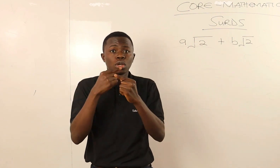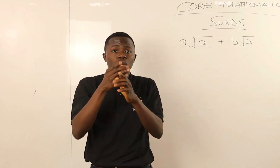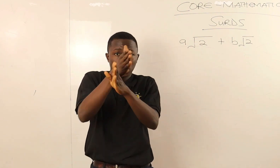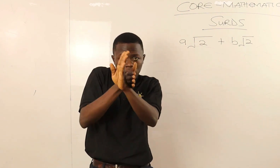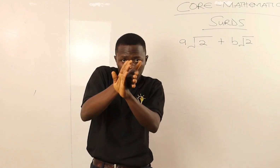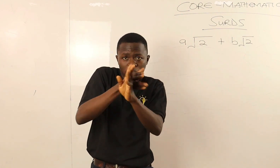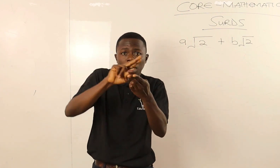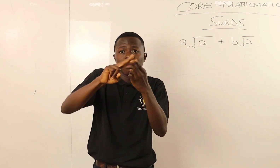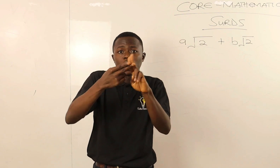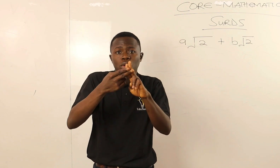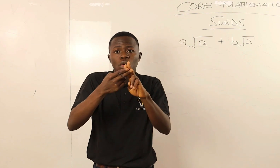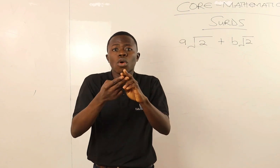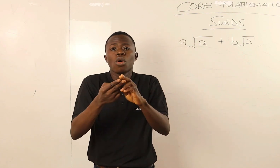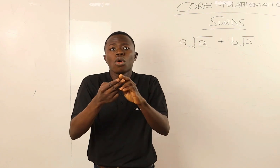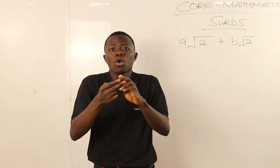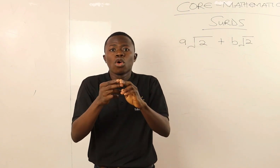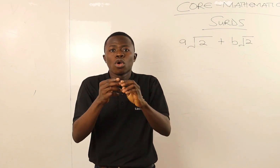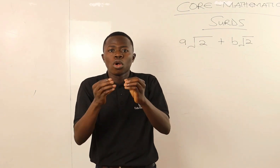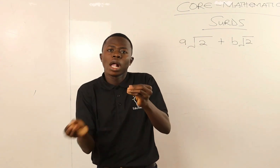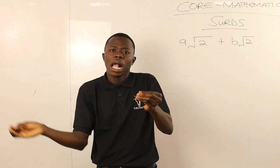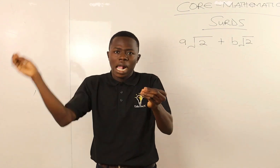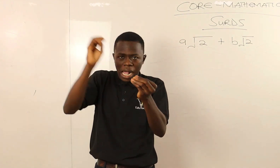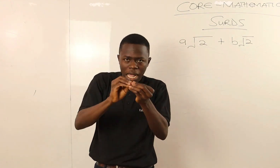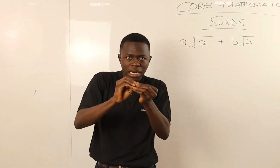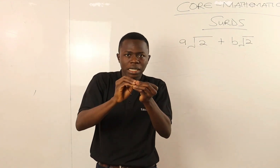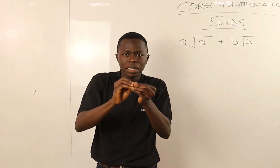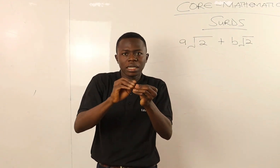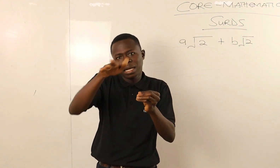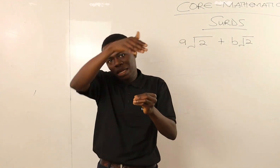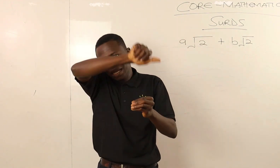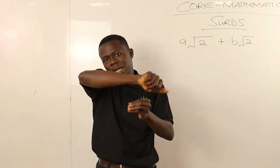Again, your focus should be on the numbers outside the square root. So